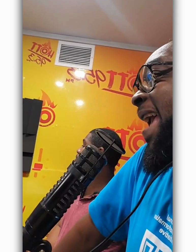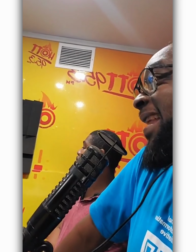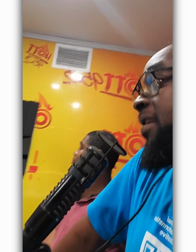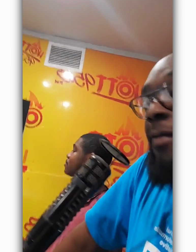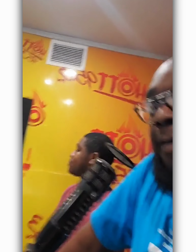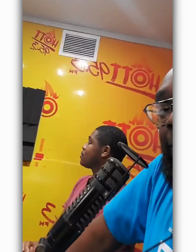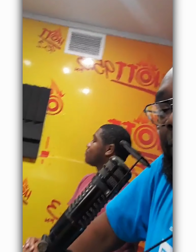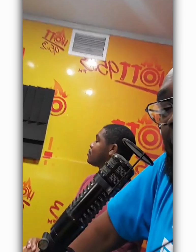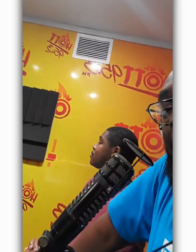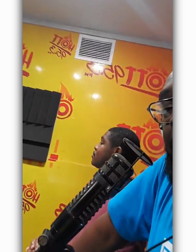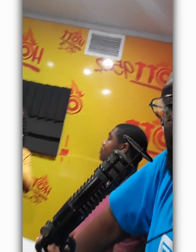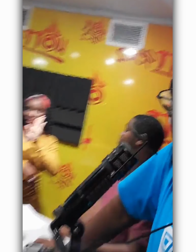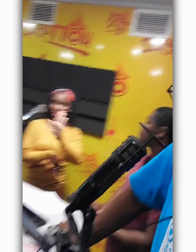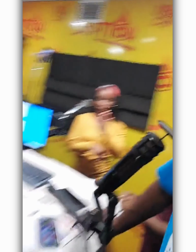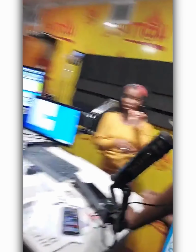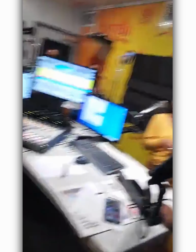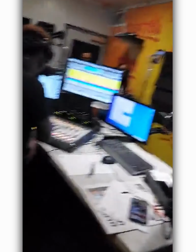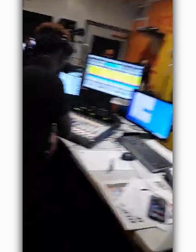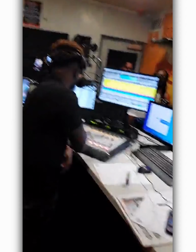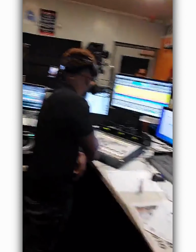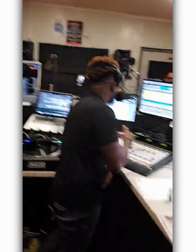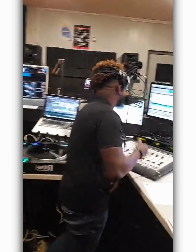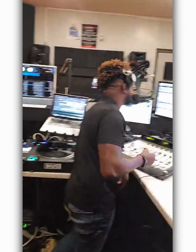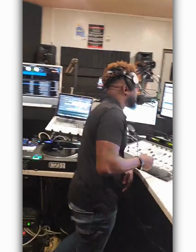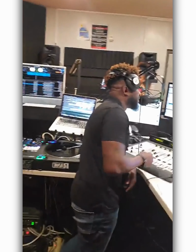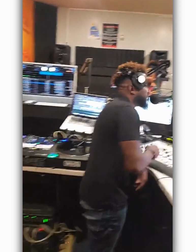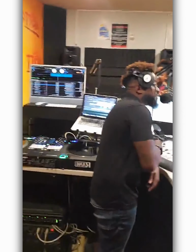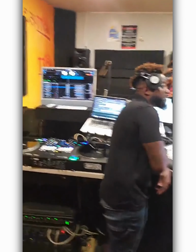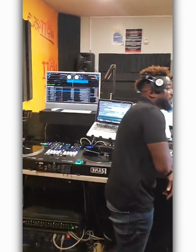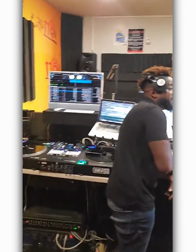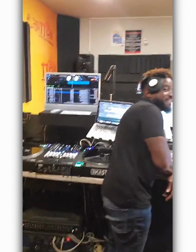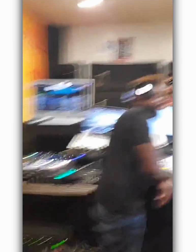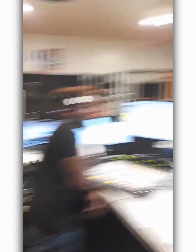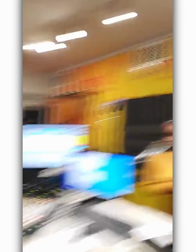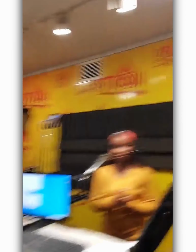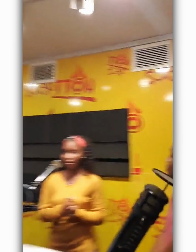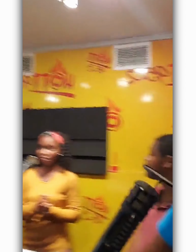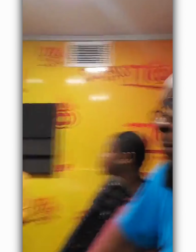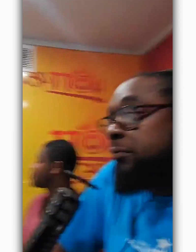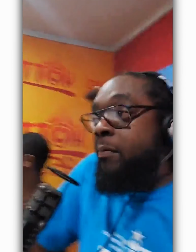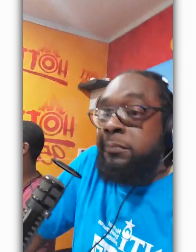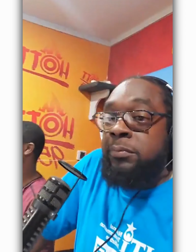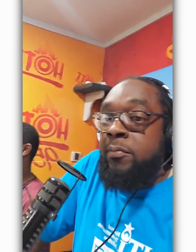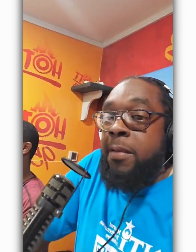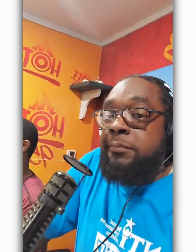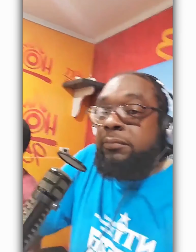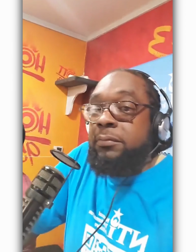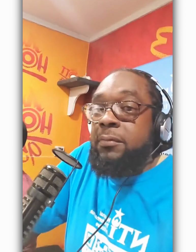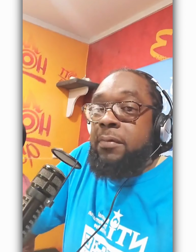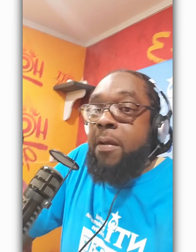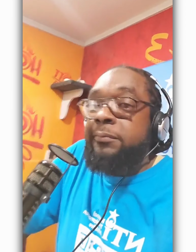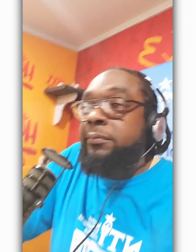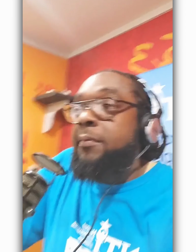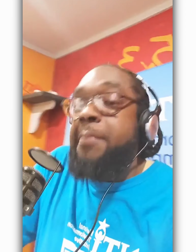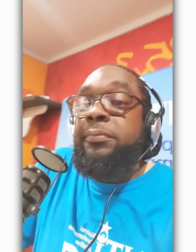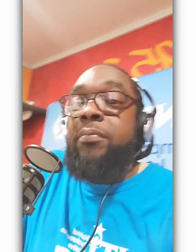STARRBAJAN. Correct. We're also live on HOTT 95.3 FM on IG as well. So yeah, log on. It's a very interesting conversation in here this